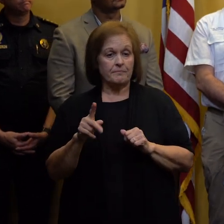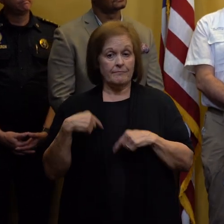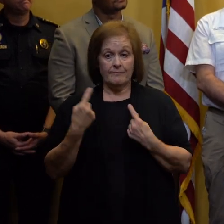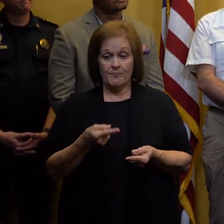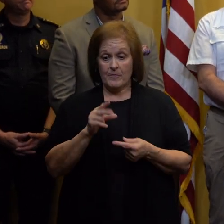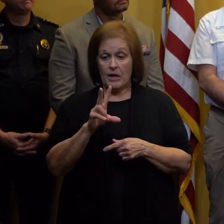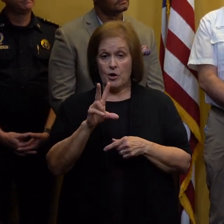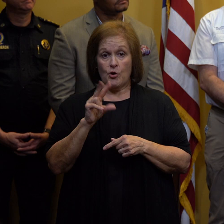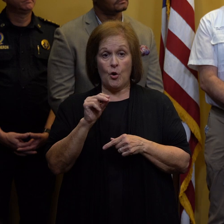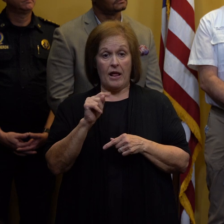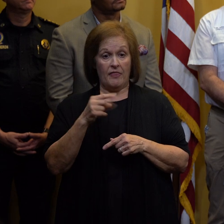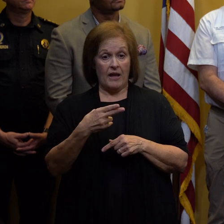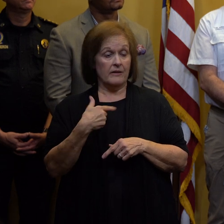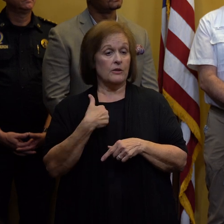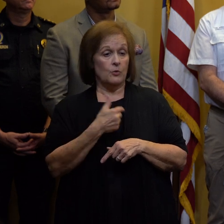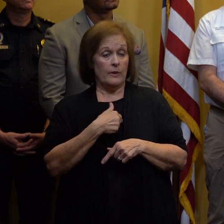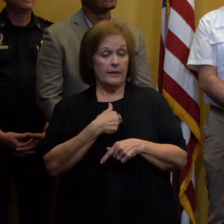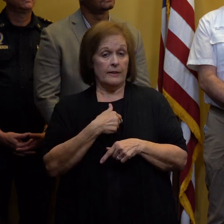30th, passing out